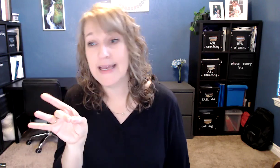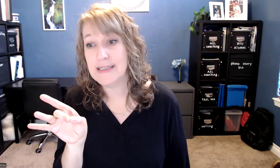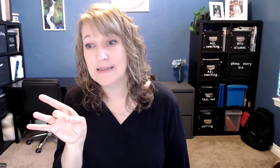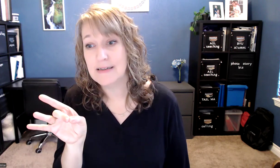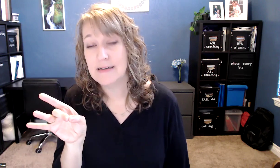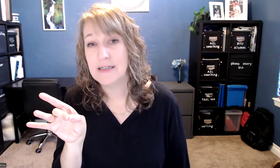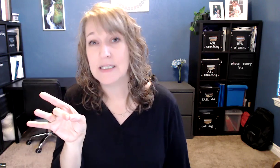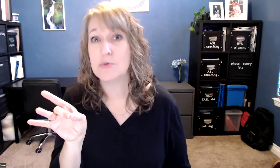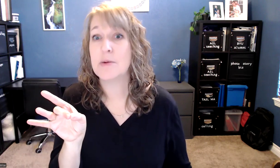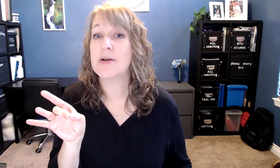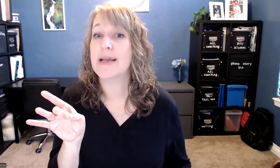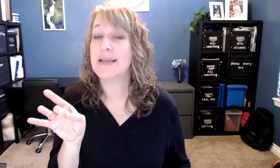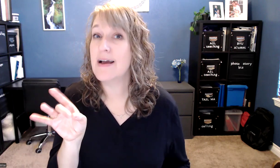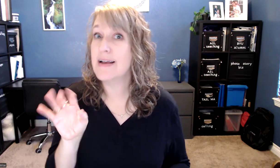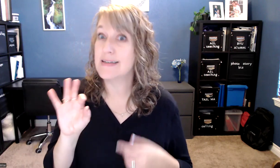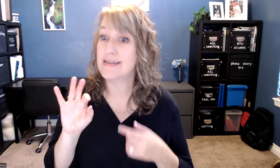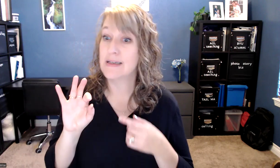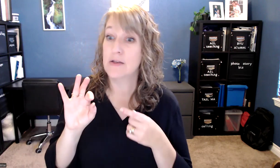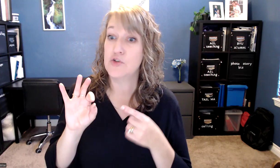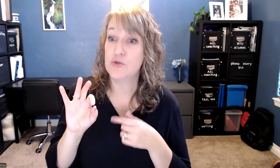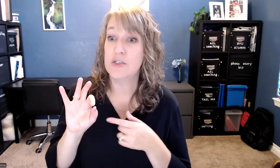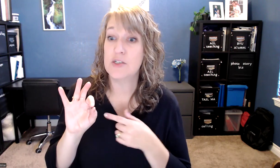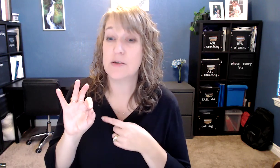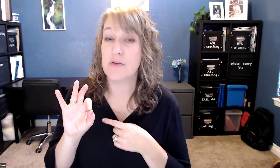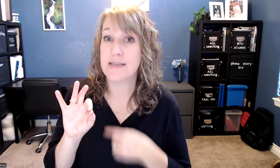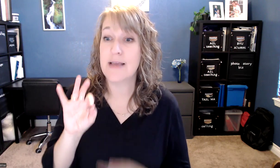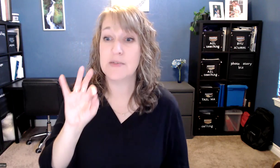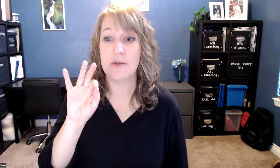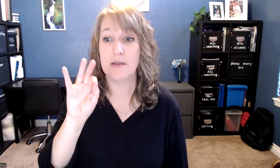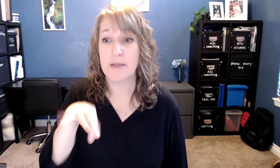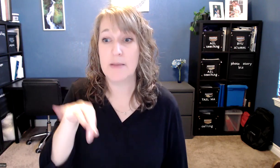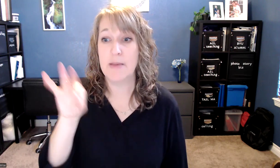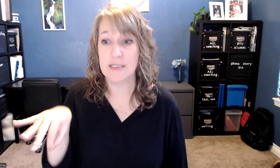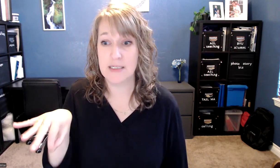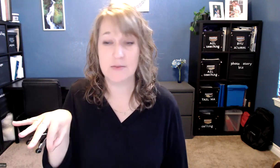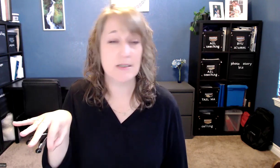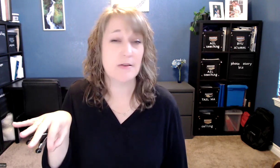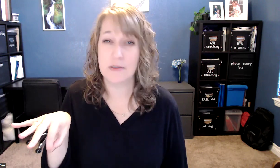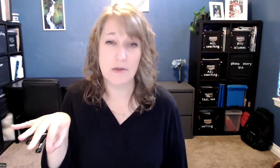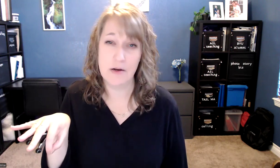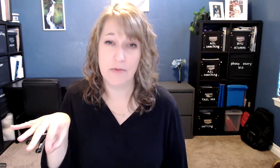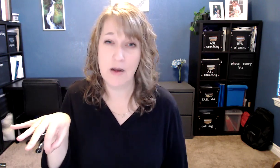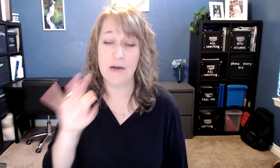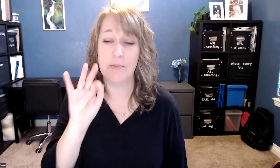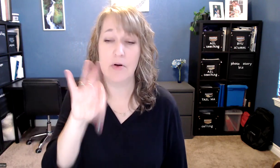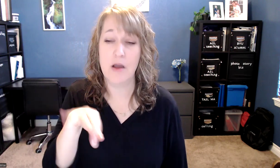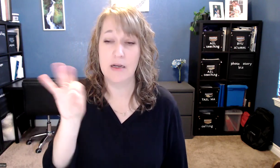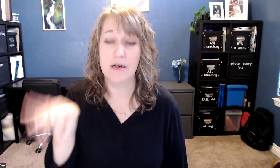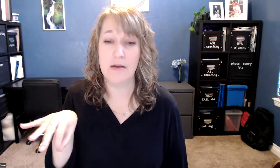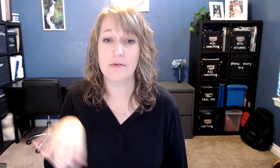98, and then remember 99 is 2 digits that are the same, so it bounces this way. So that one's not a rocking number, 99. So